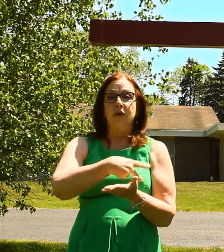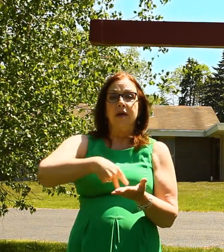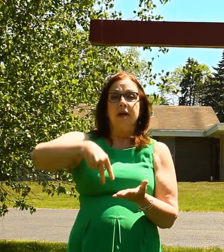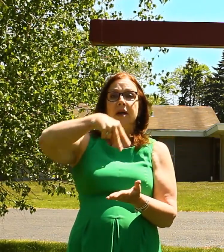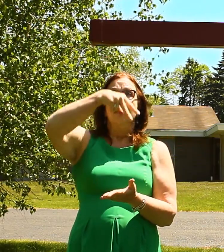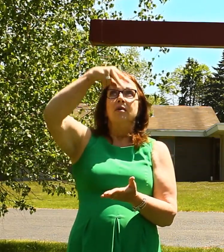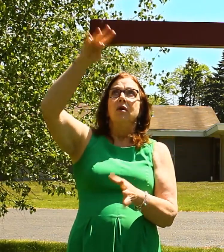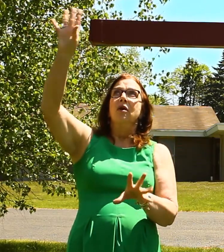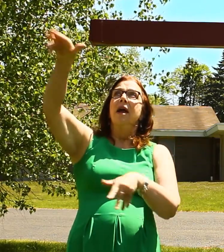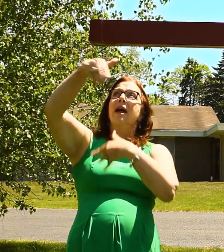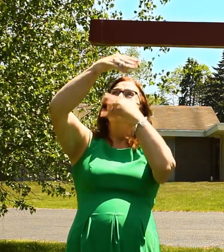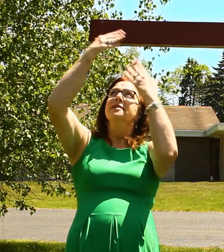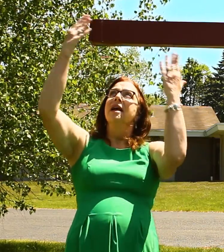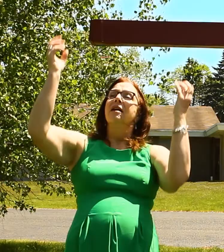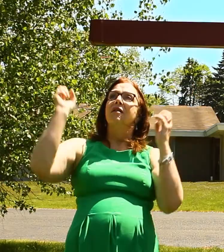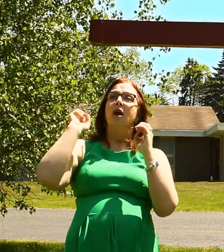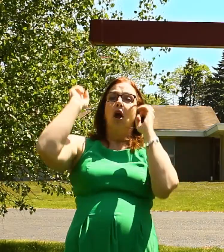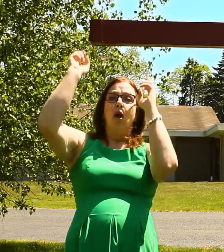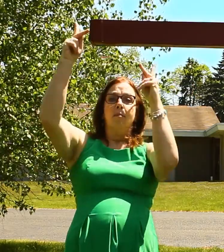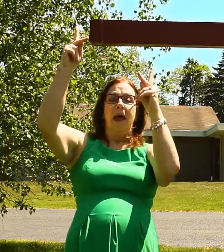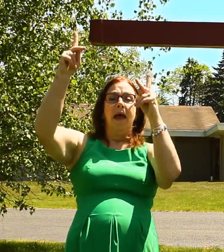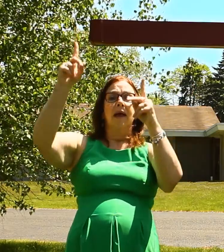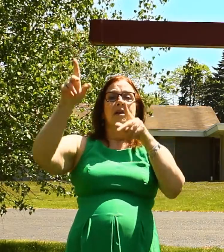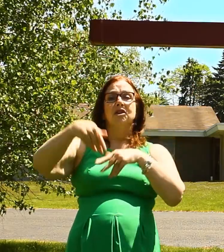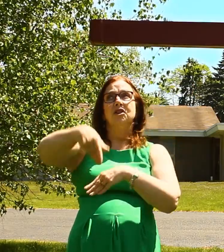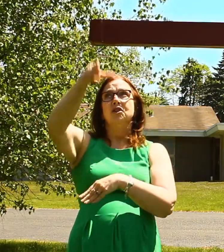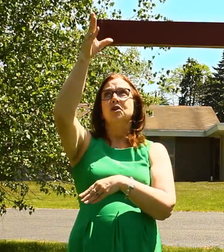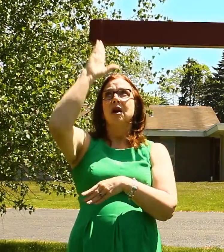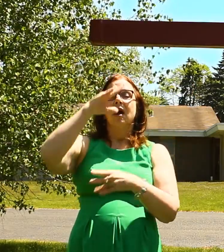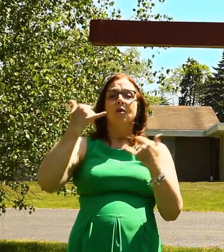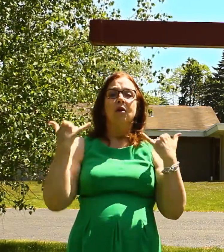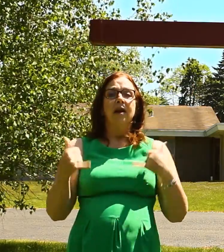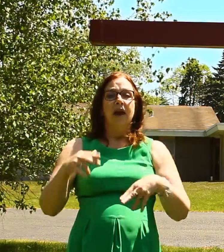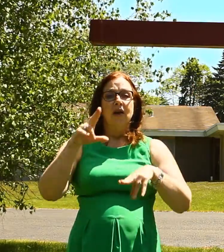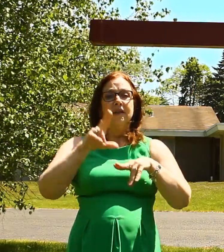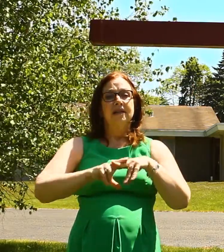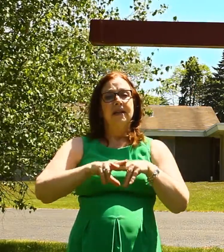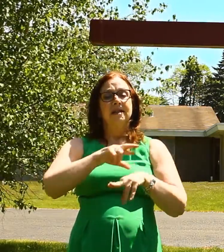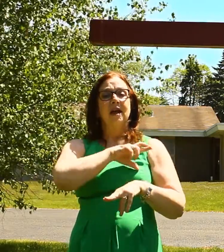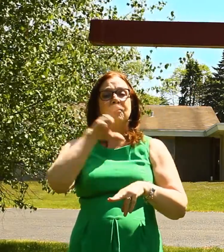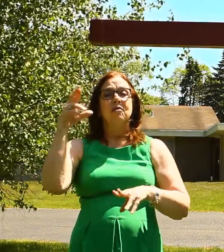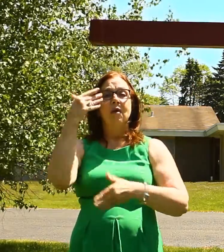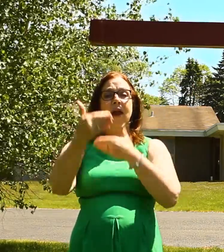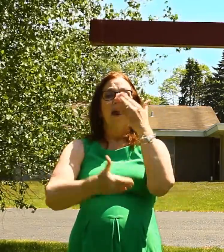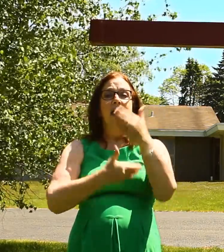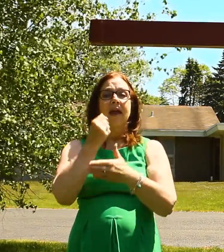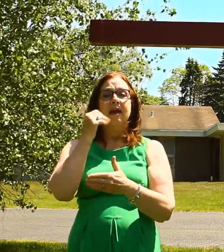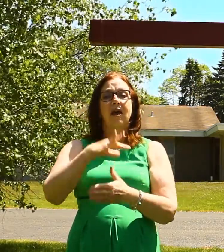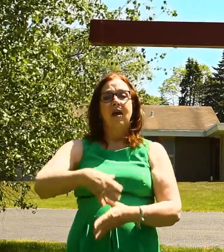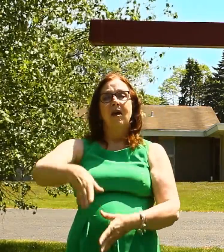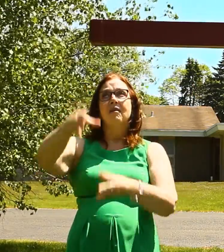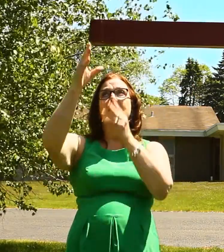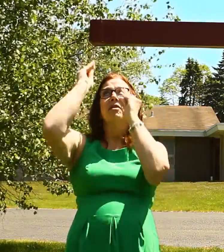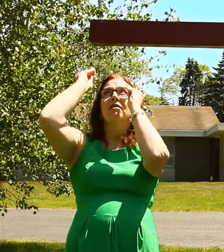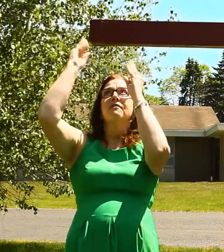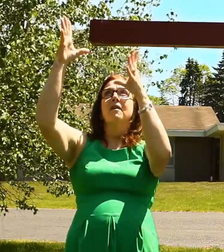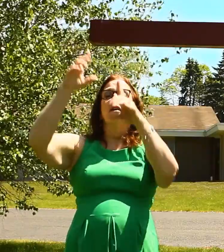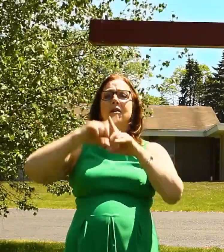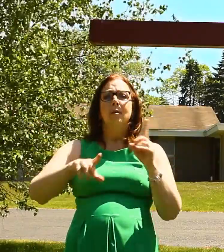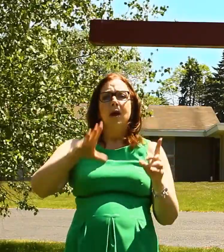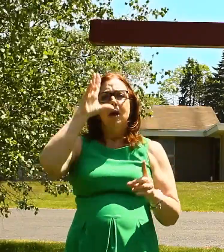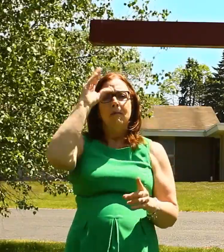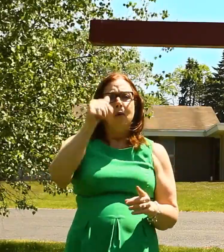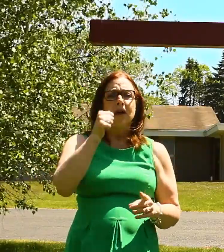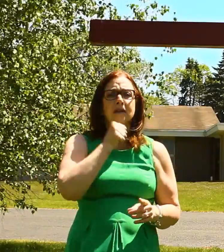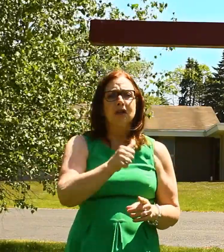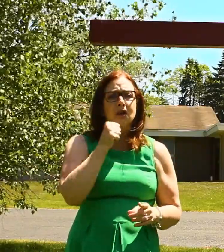to heaven. He went to God, where he sits on the right hand of the Father. But boys and girls,